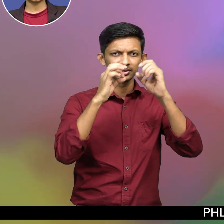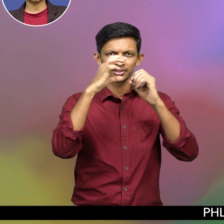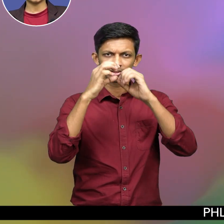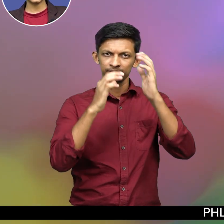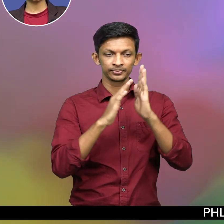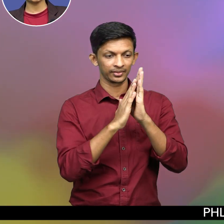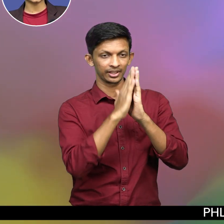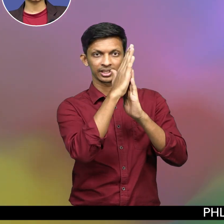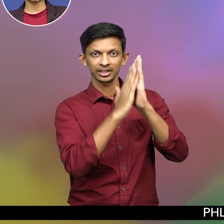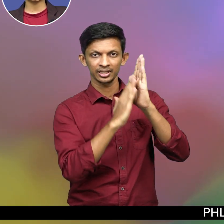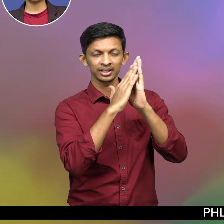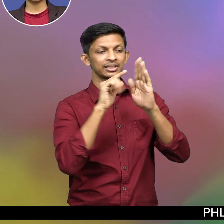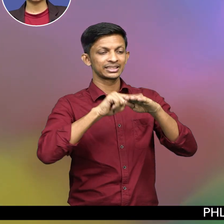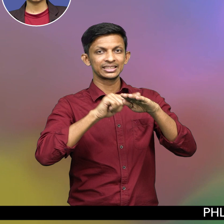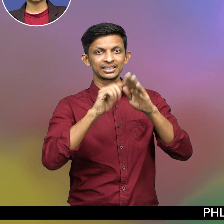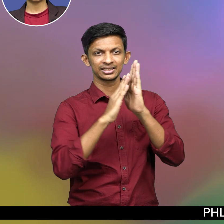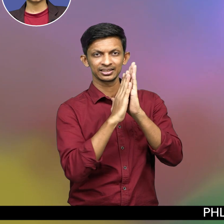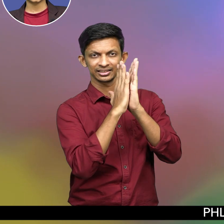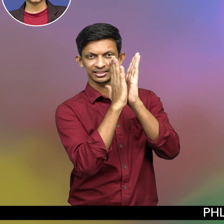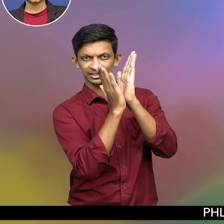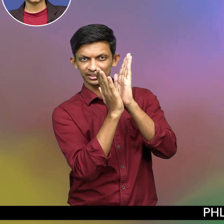Flows means bark.